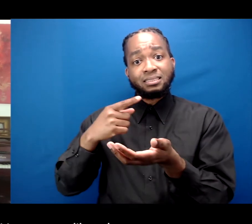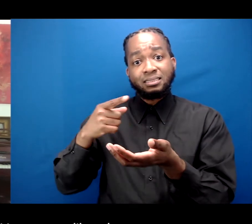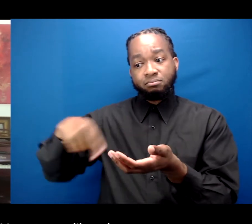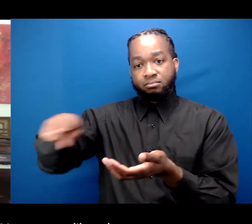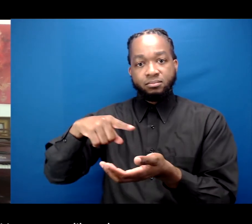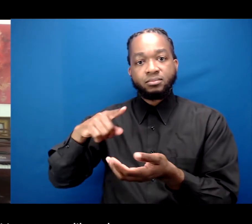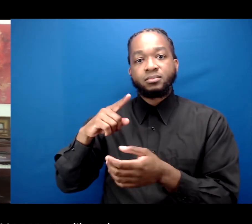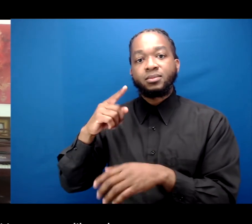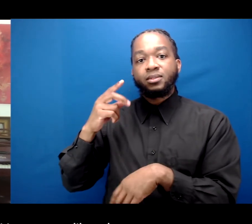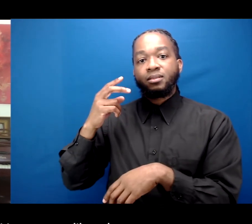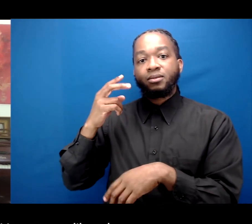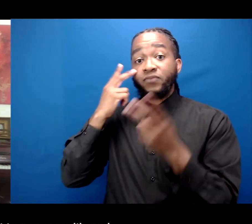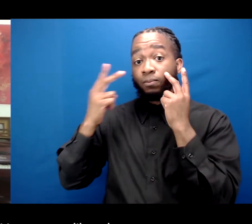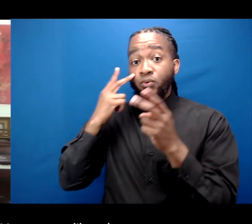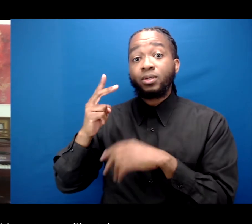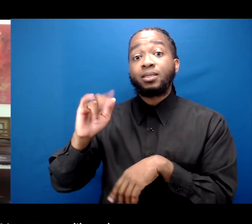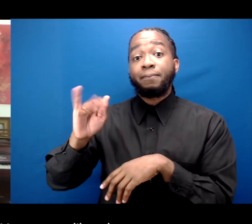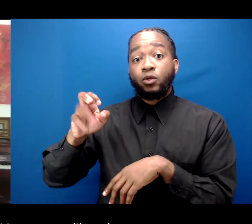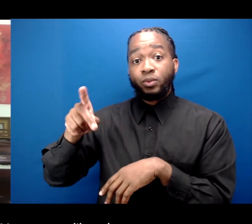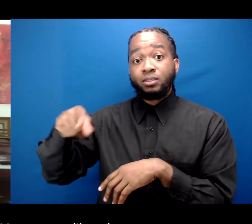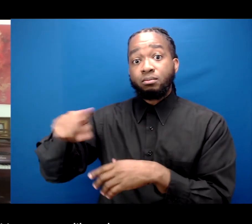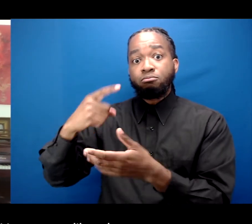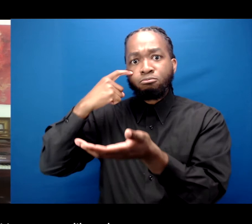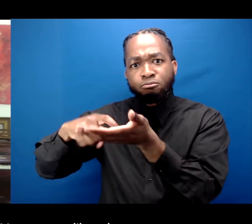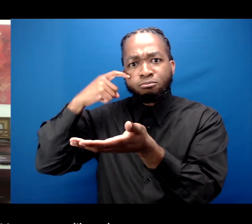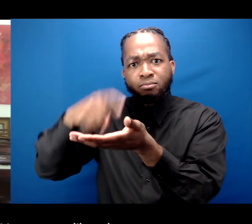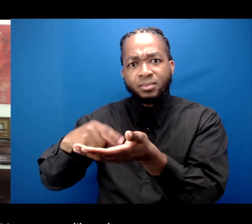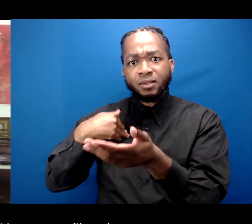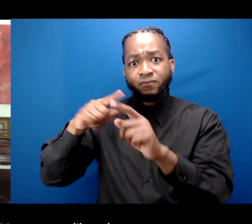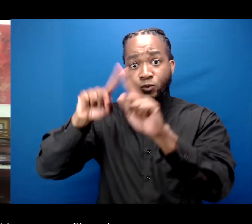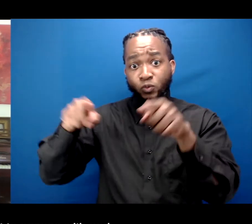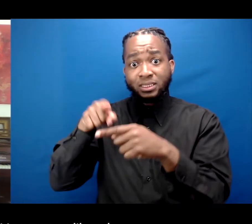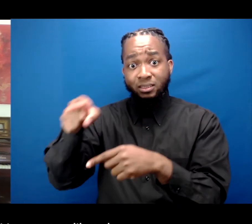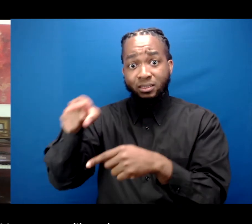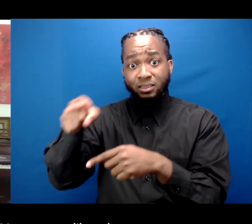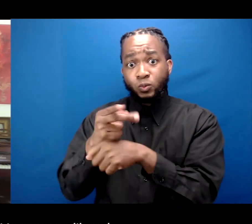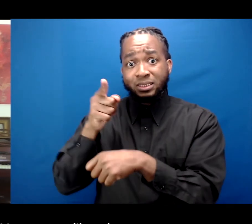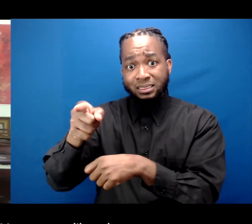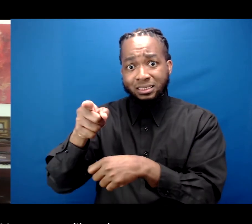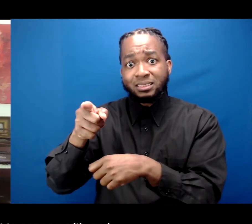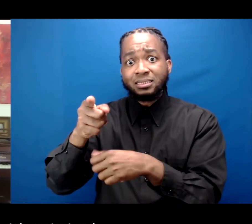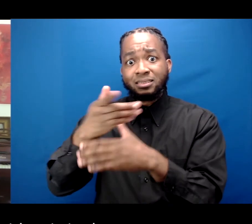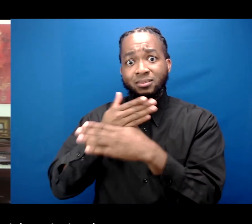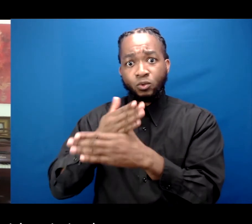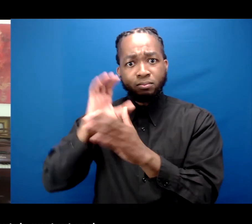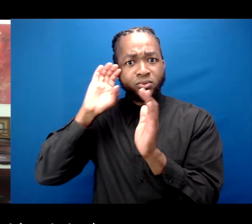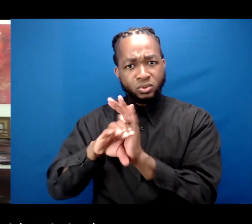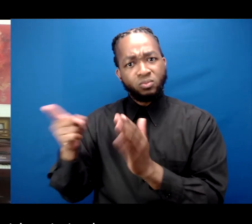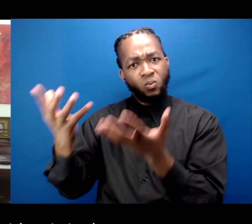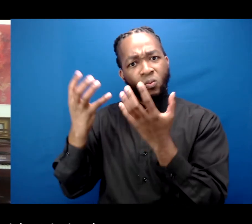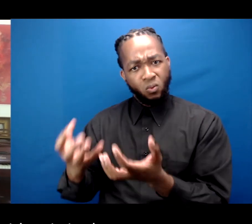reader users want to engage with and share photos, and also that they desire more